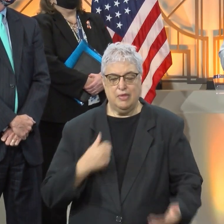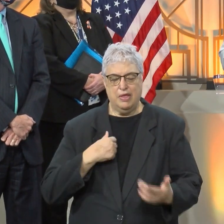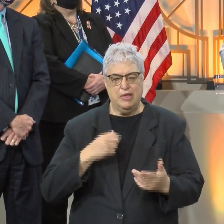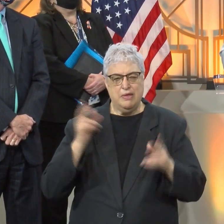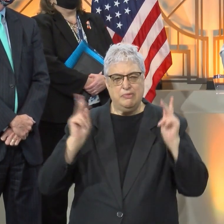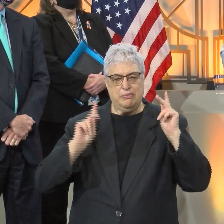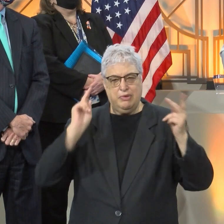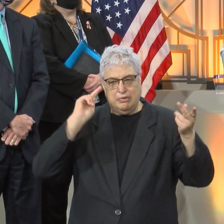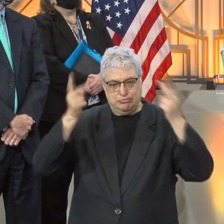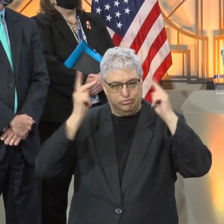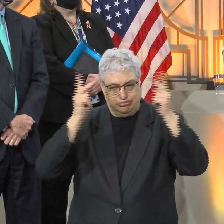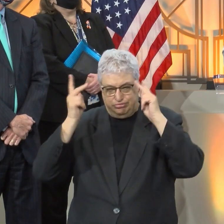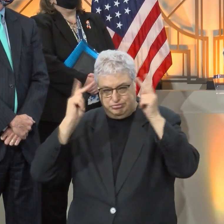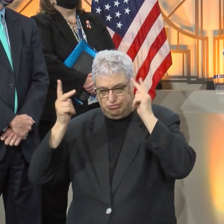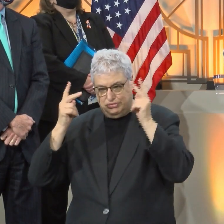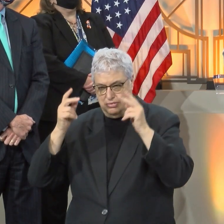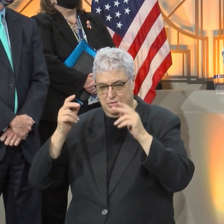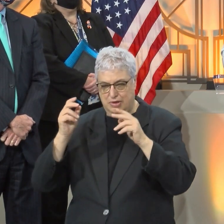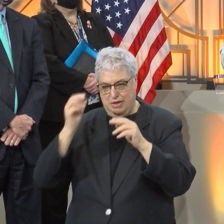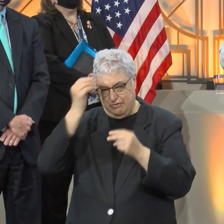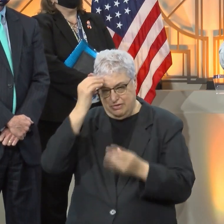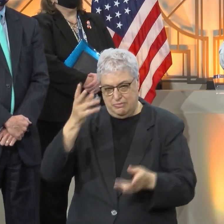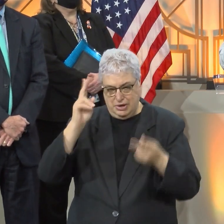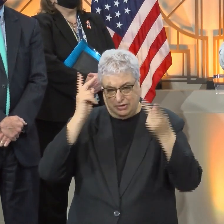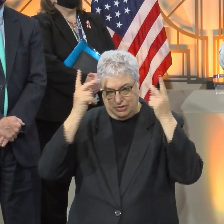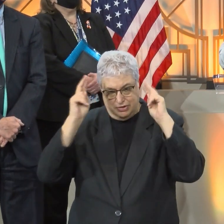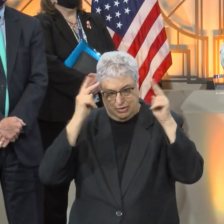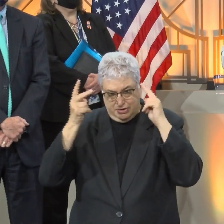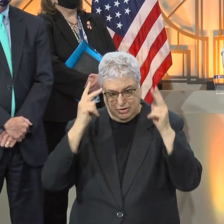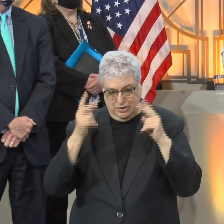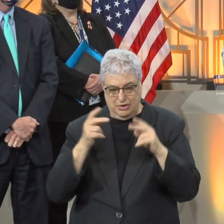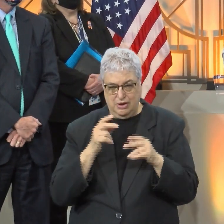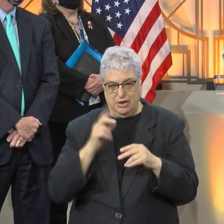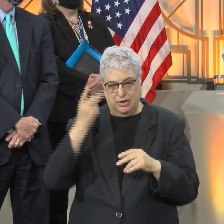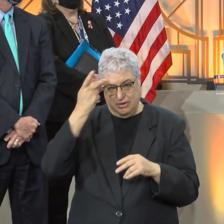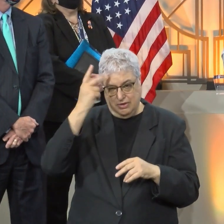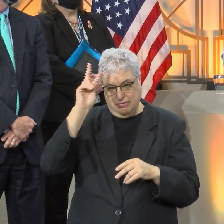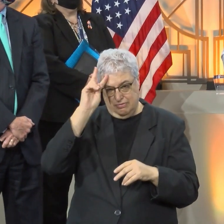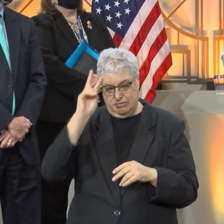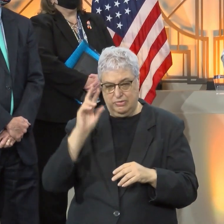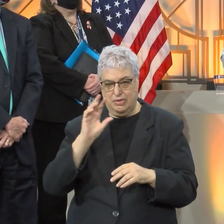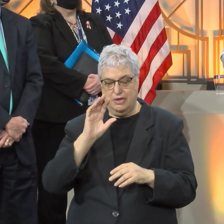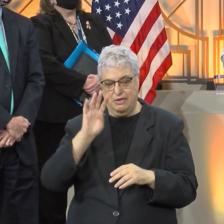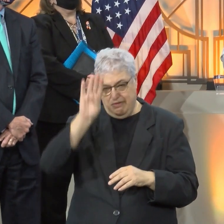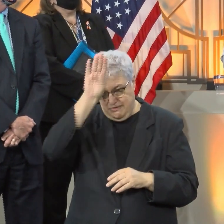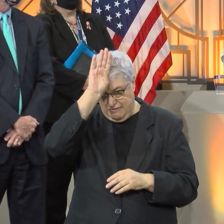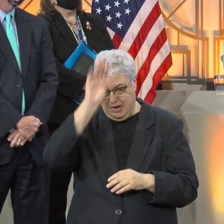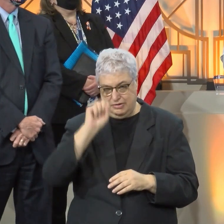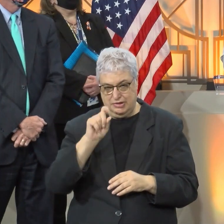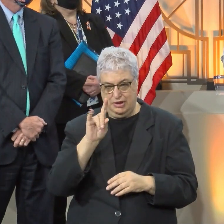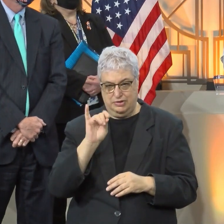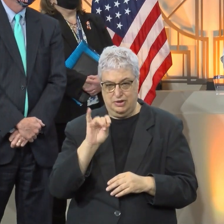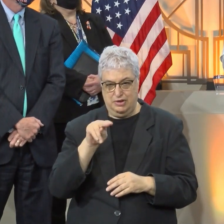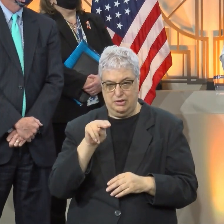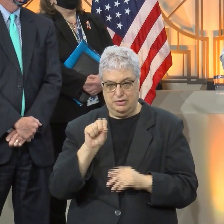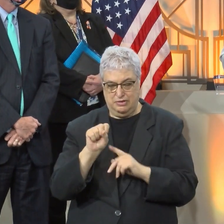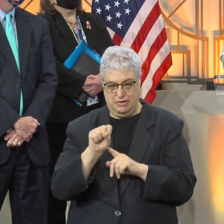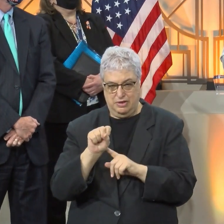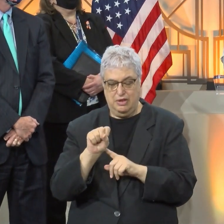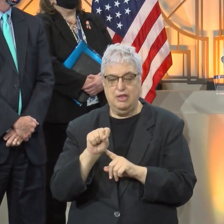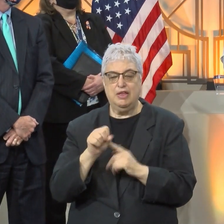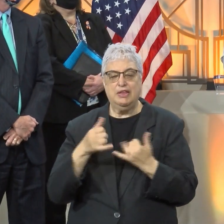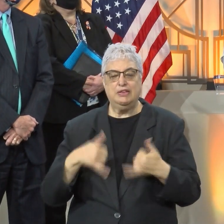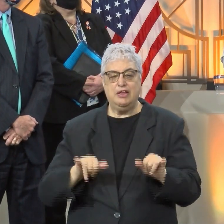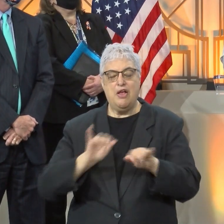floating around on social media in regards to the status of the fire stations. There are no fire stations that have